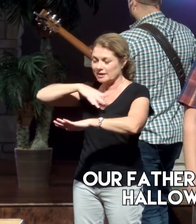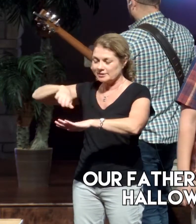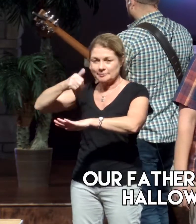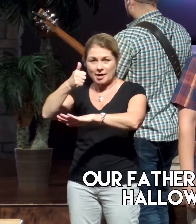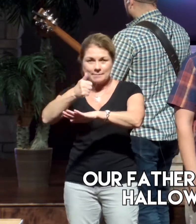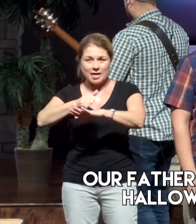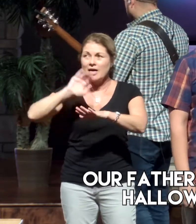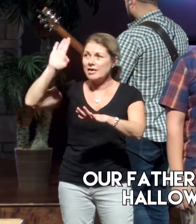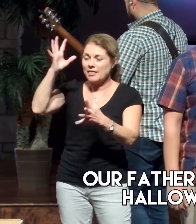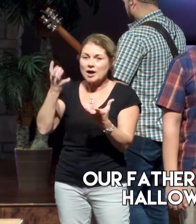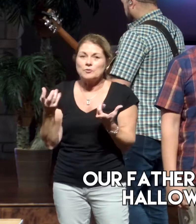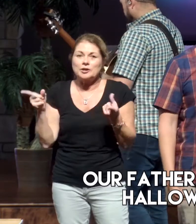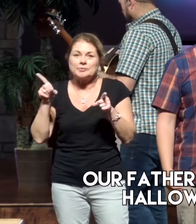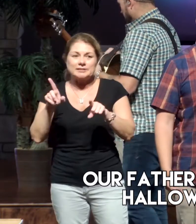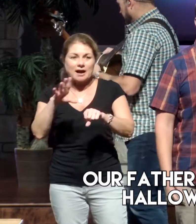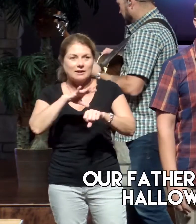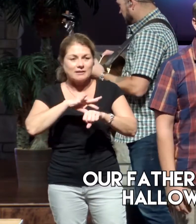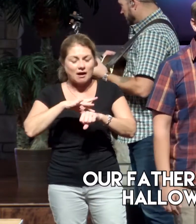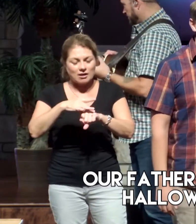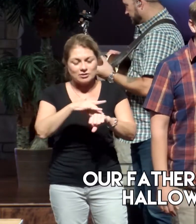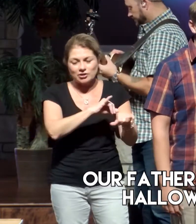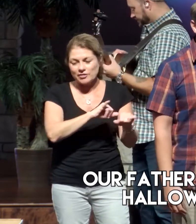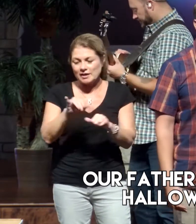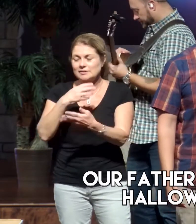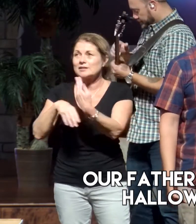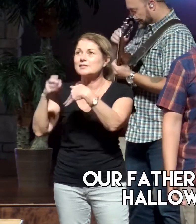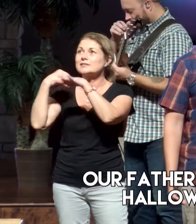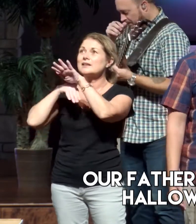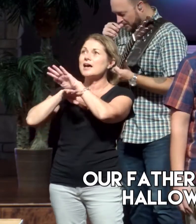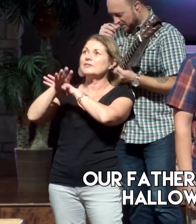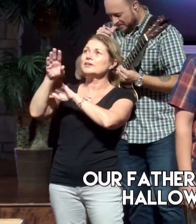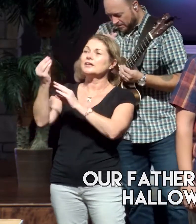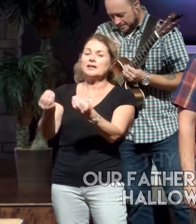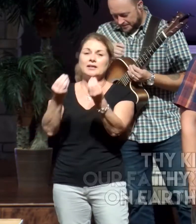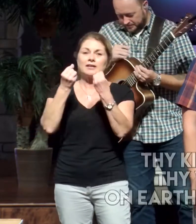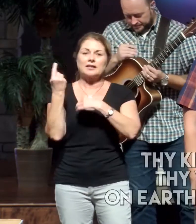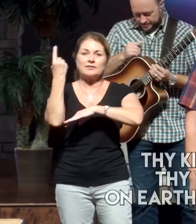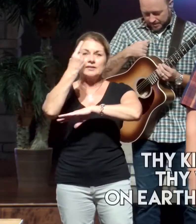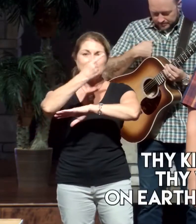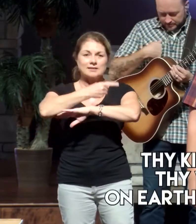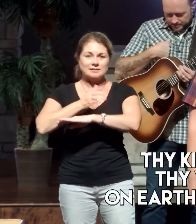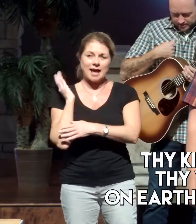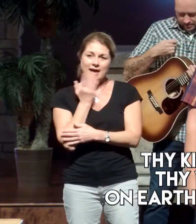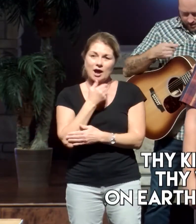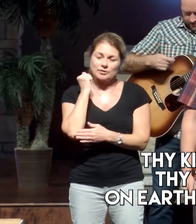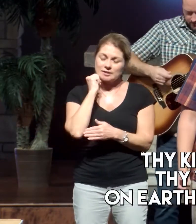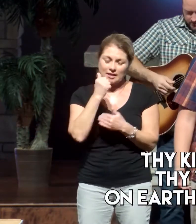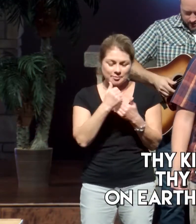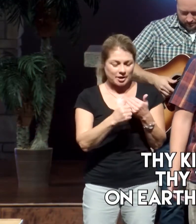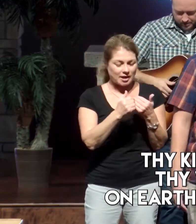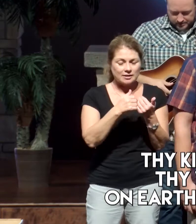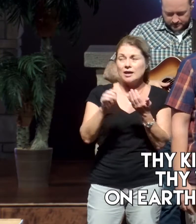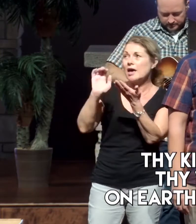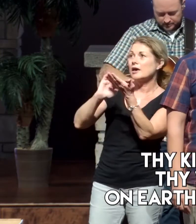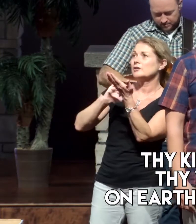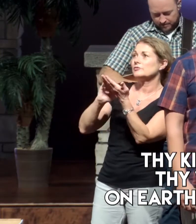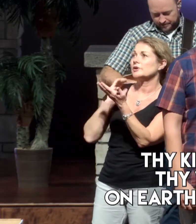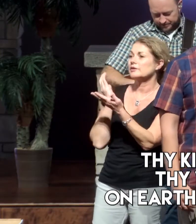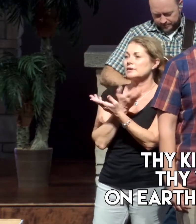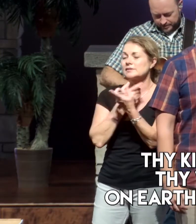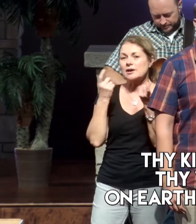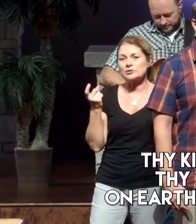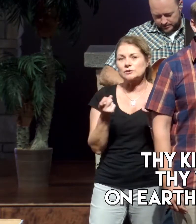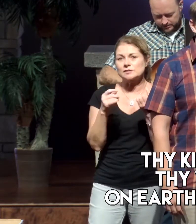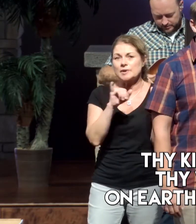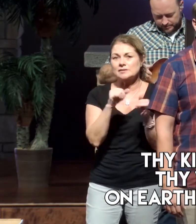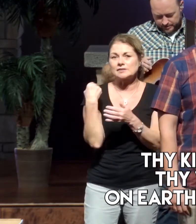Thy kingdom come, thy will be done, on earth as it is in heaven. Give us this day our daily bread. And